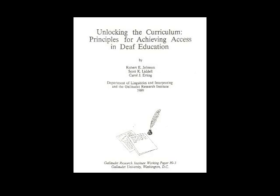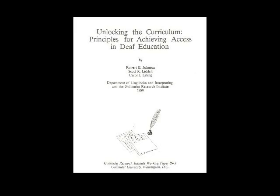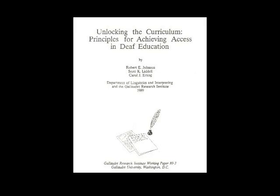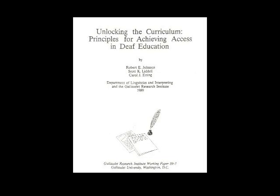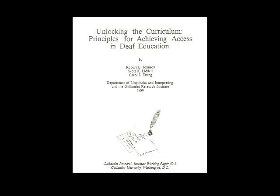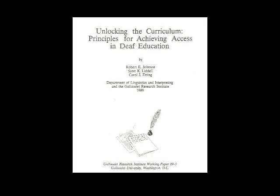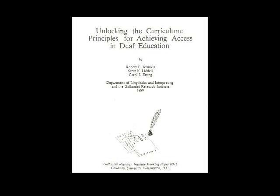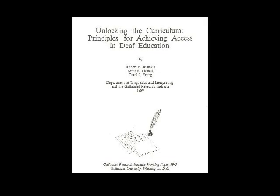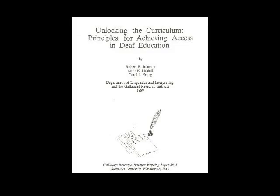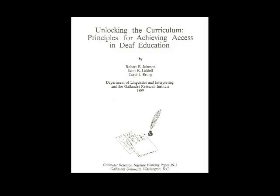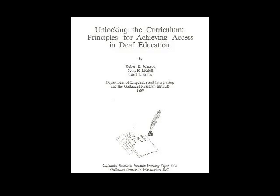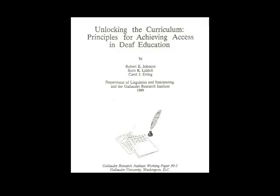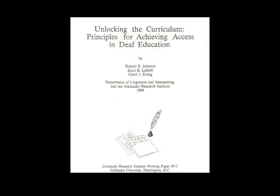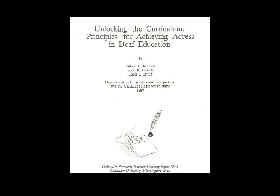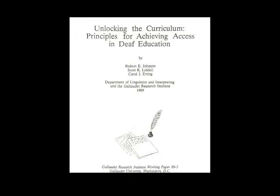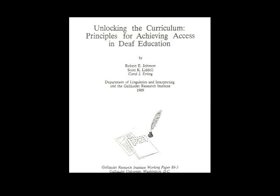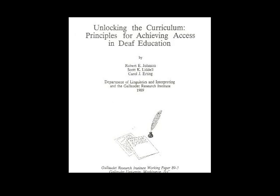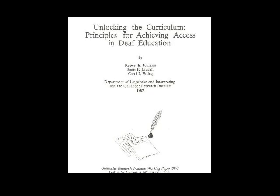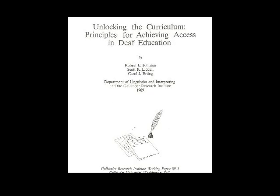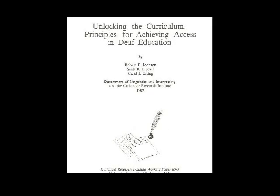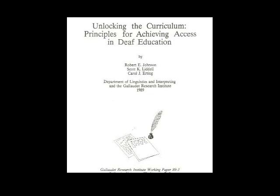the Curriculum.